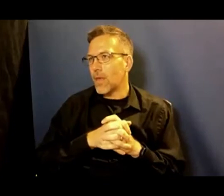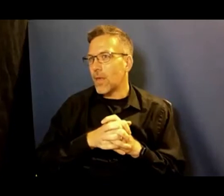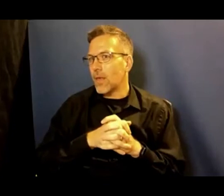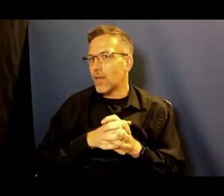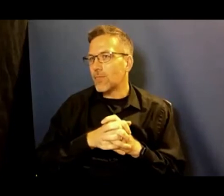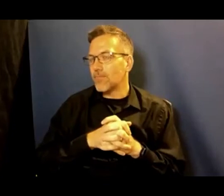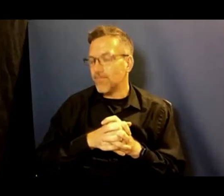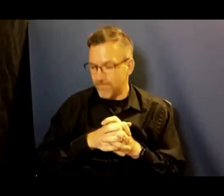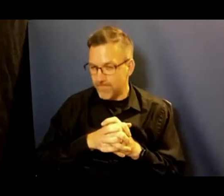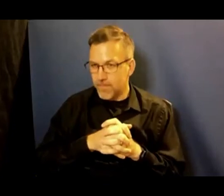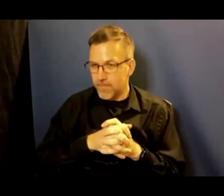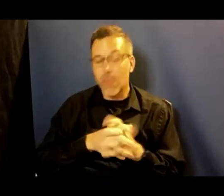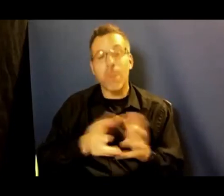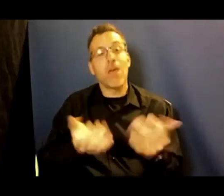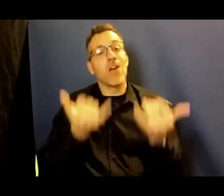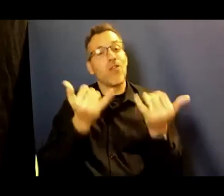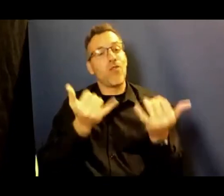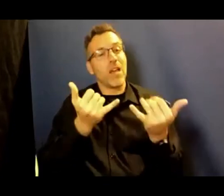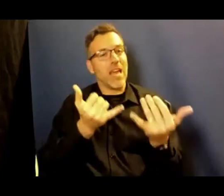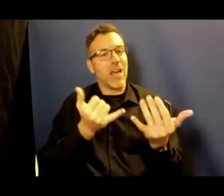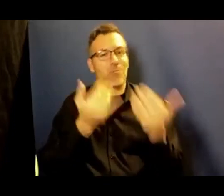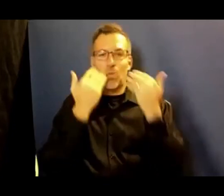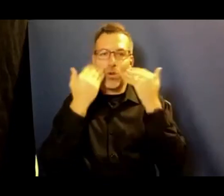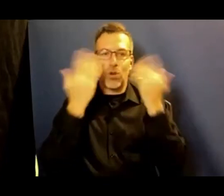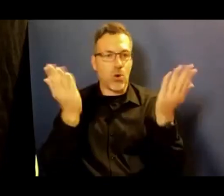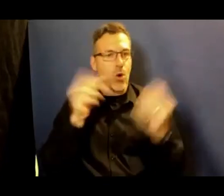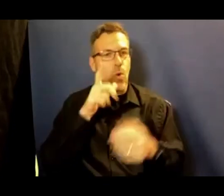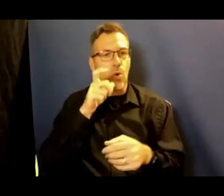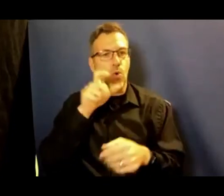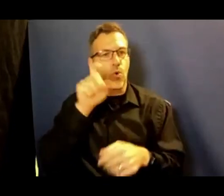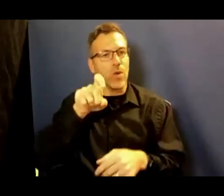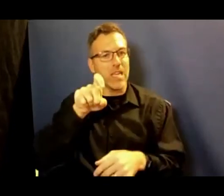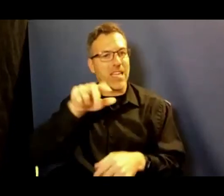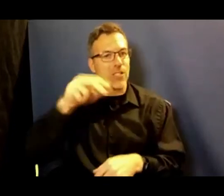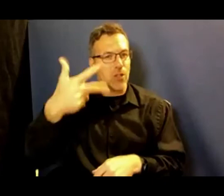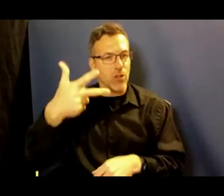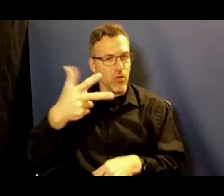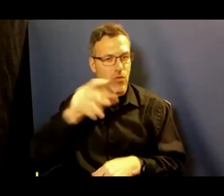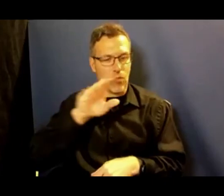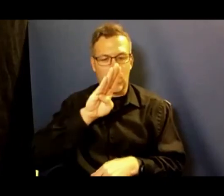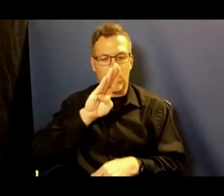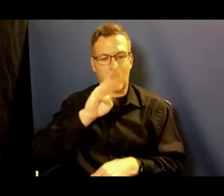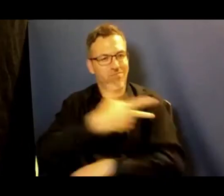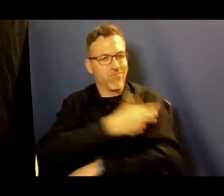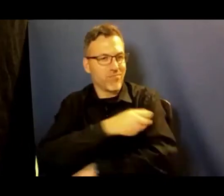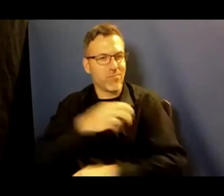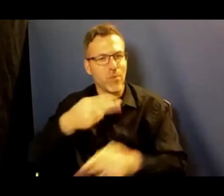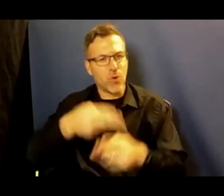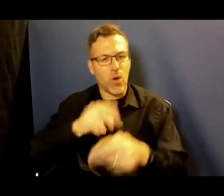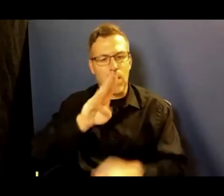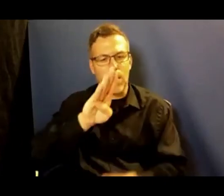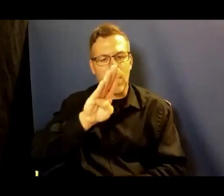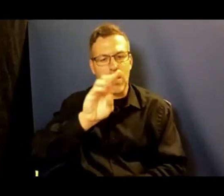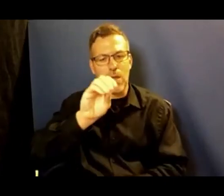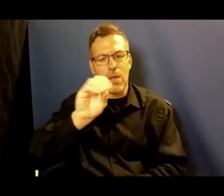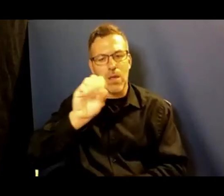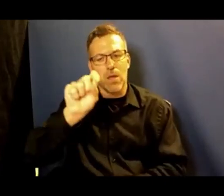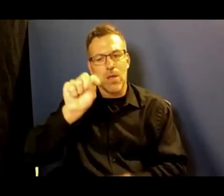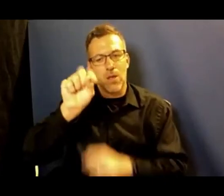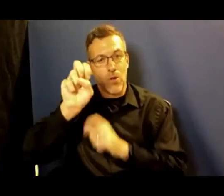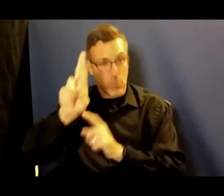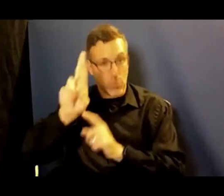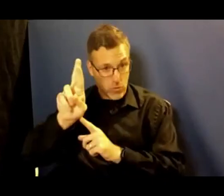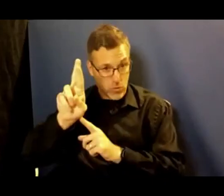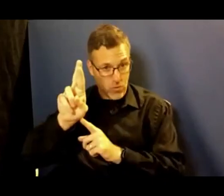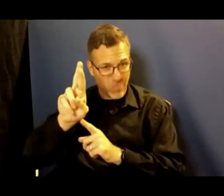It is unclear who will need boosters. And if the boosters are actually a booster, like we get a flu shot every